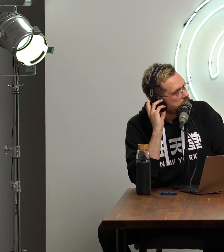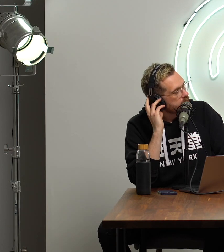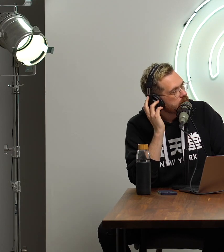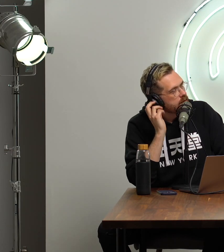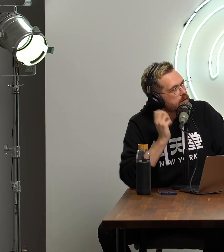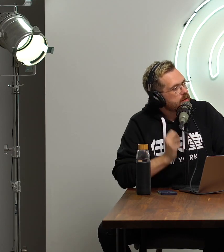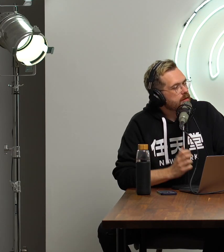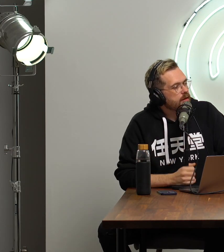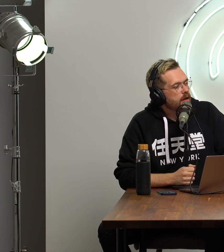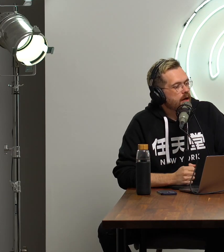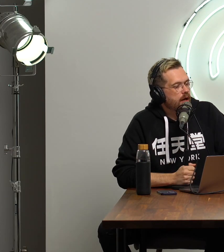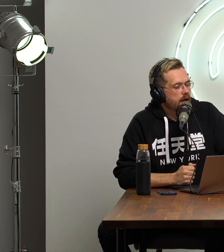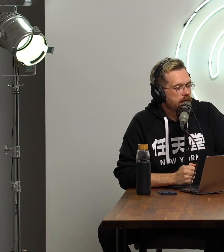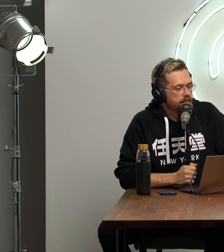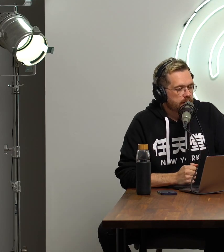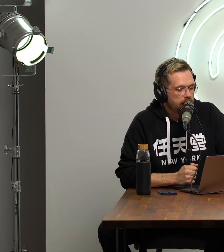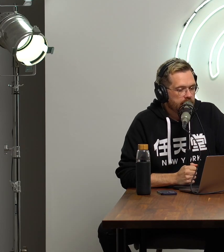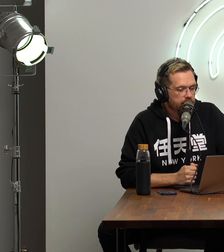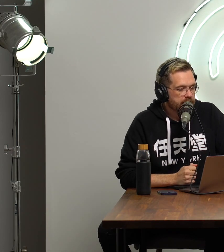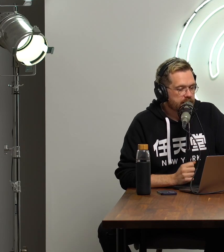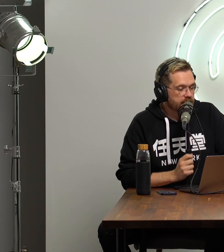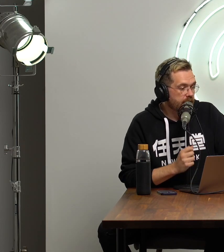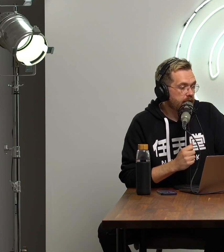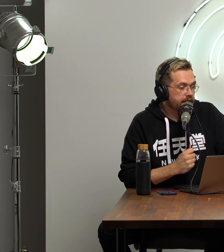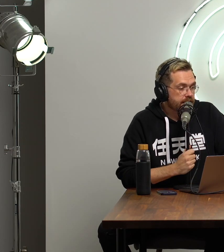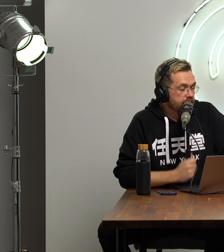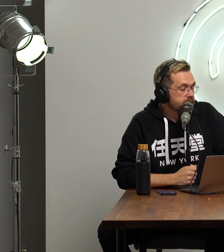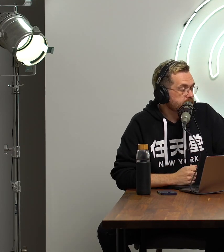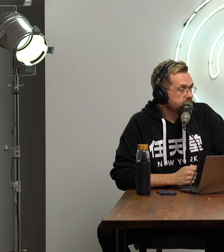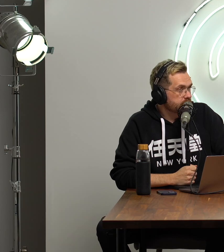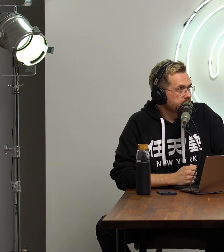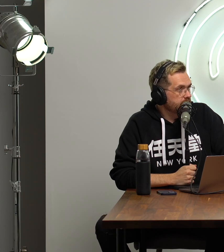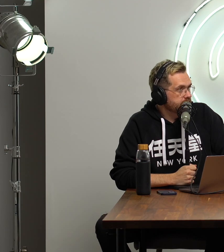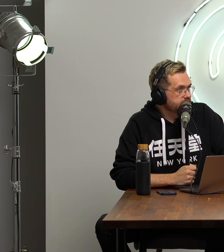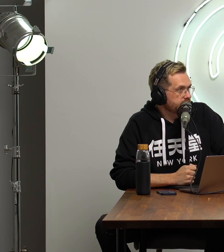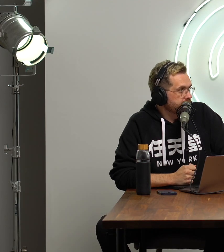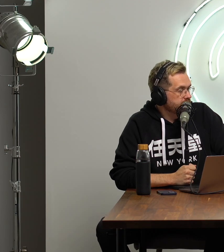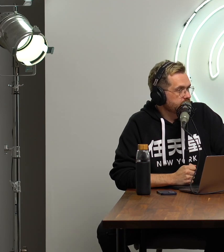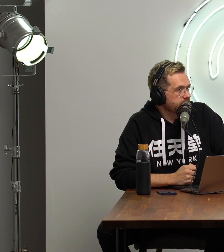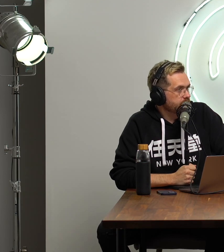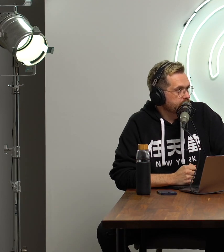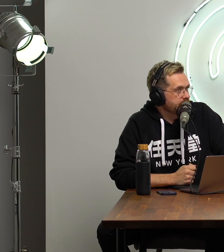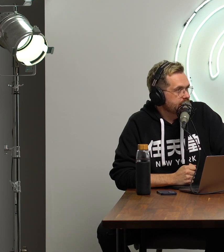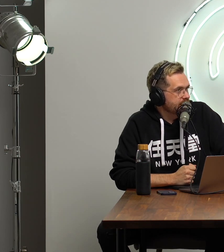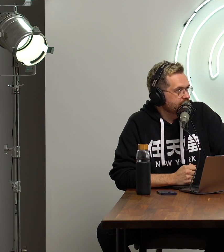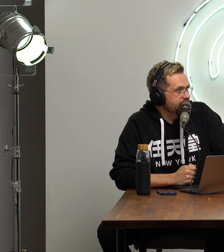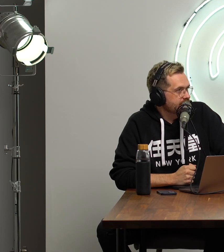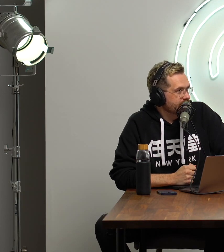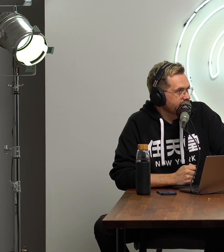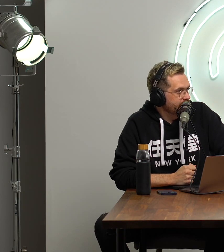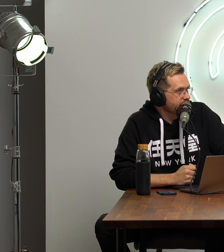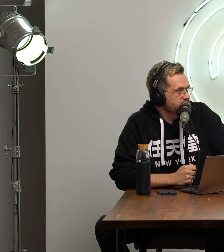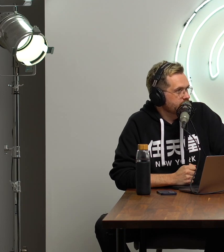if we didn't answer that well i i mean i guess it's to watch the new lord of the rings series on amazon